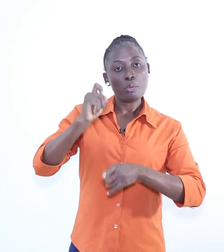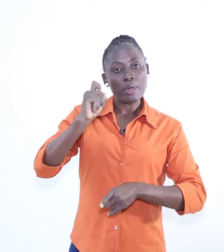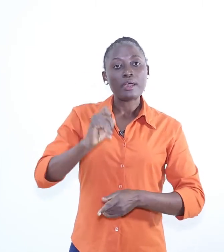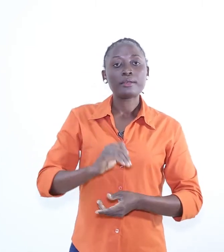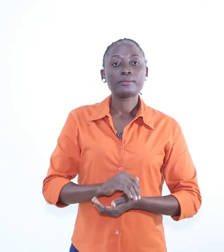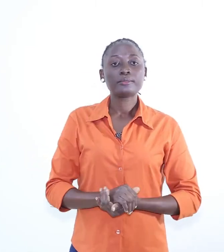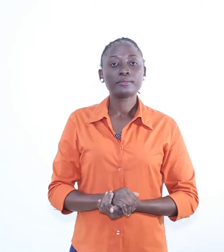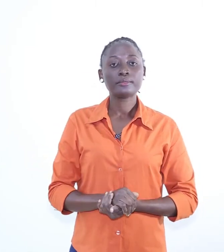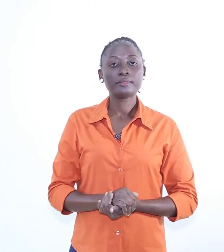October,